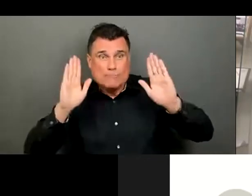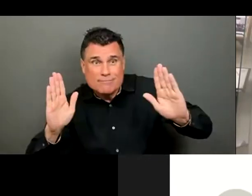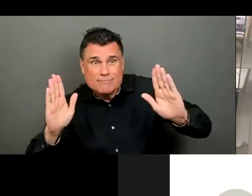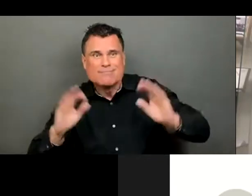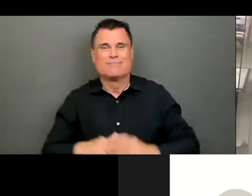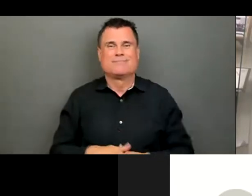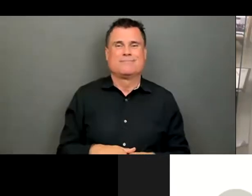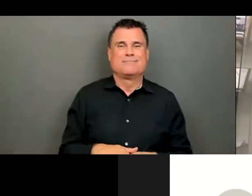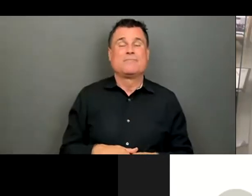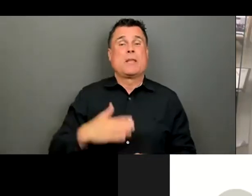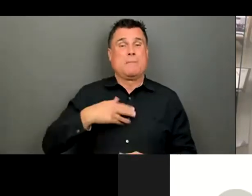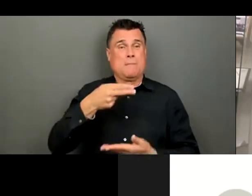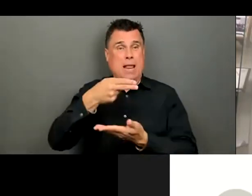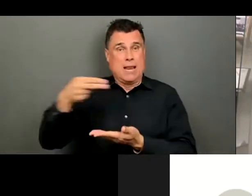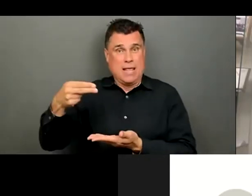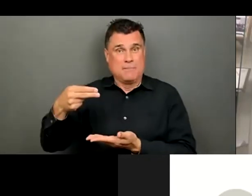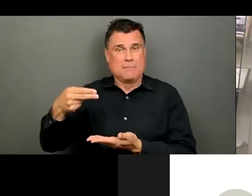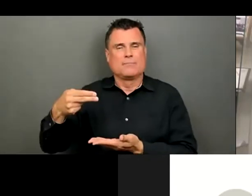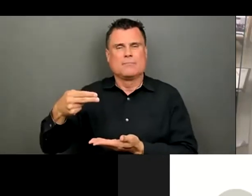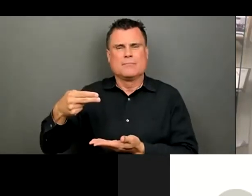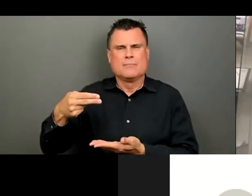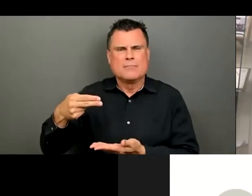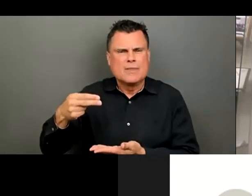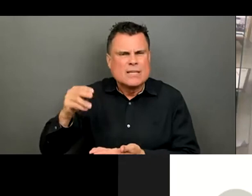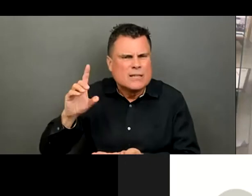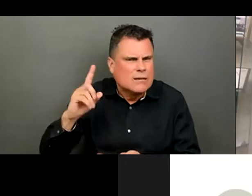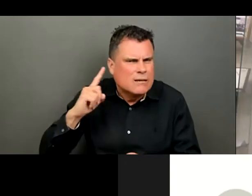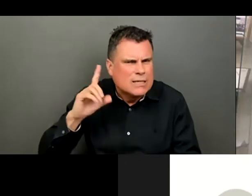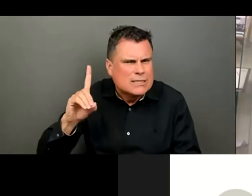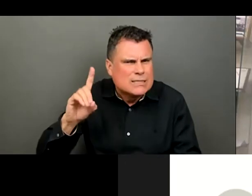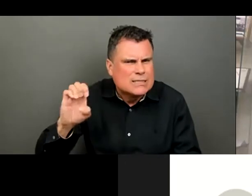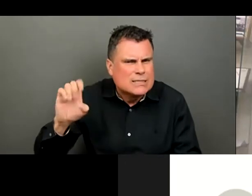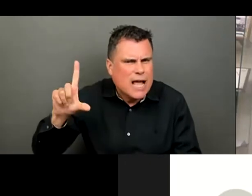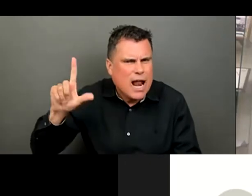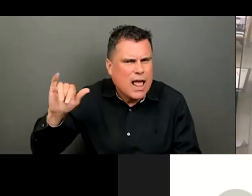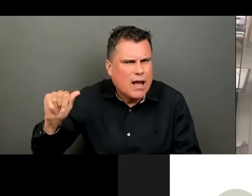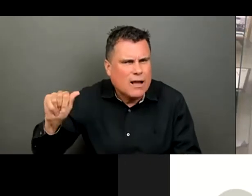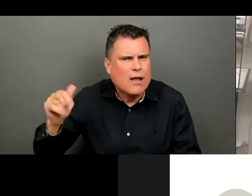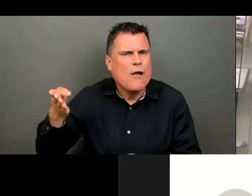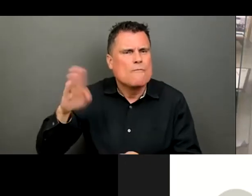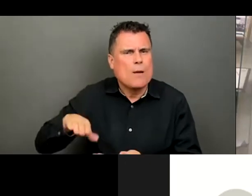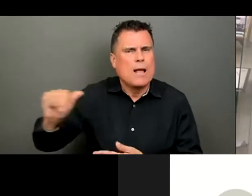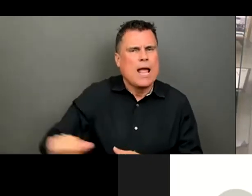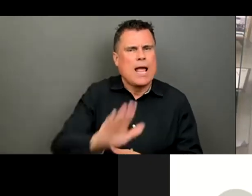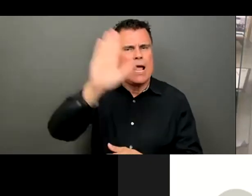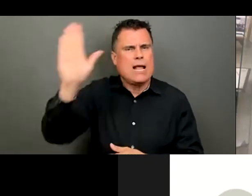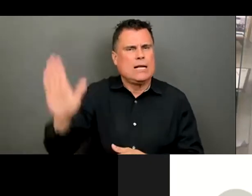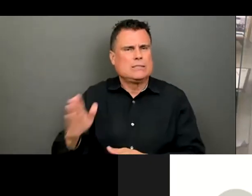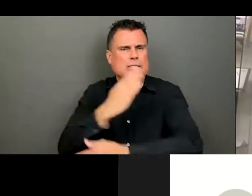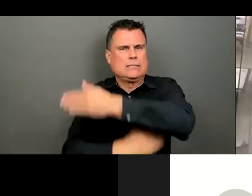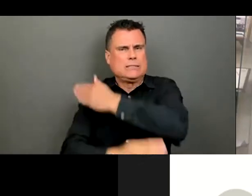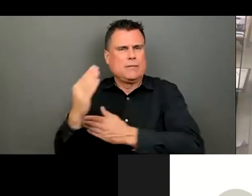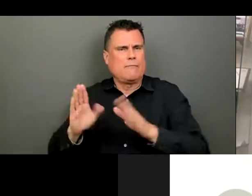My name is Dalil Yunar from the Asian Disability Forum. We have been doing